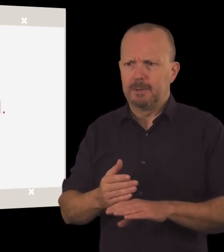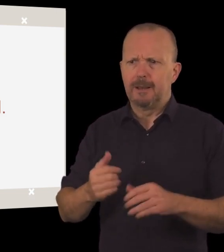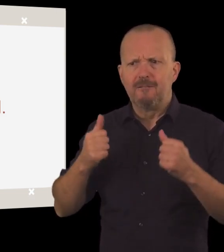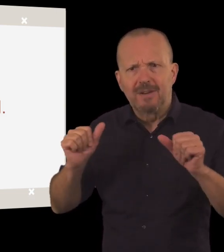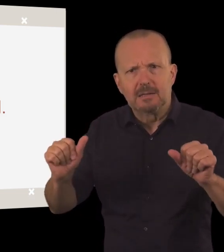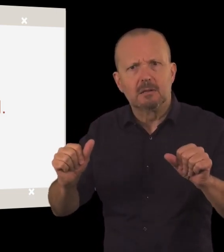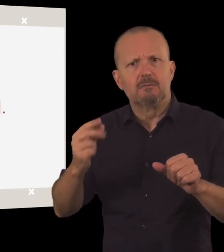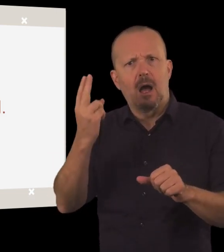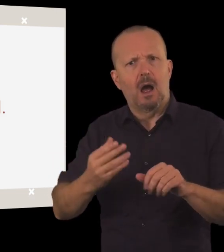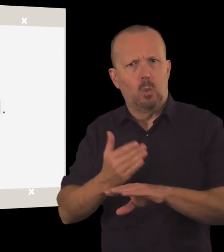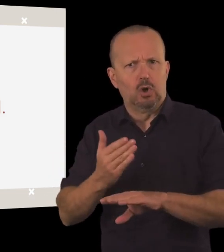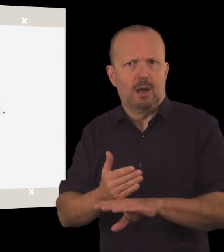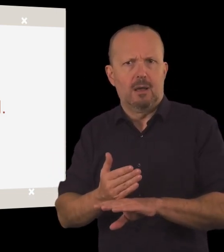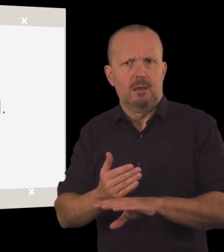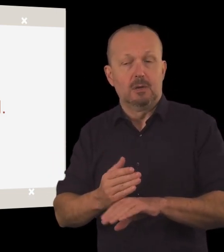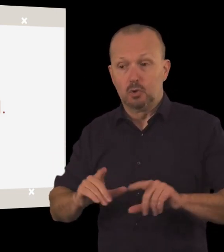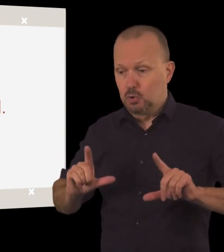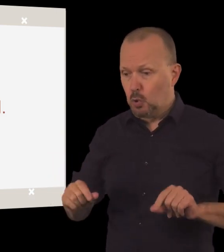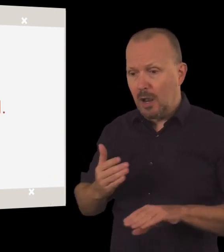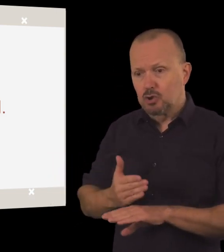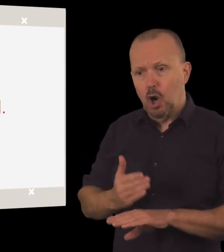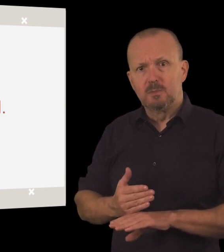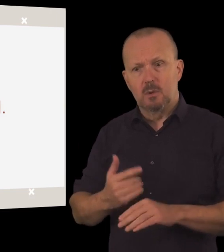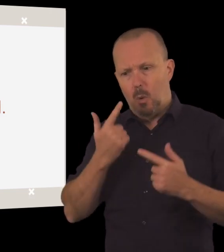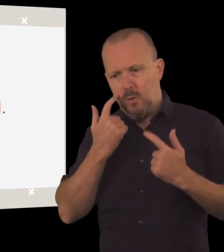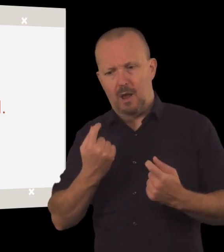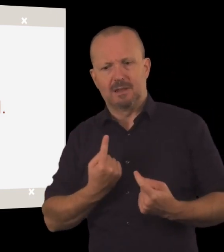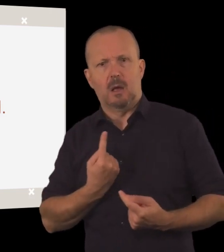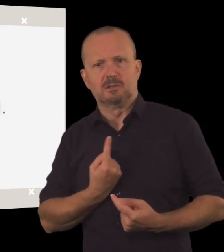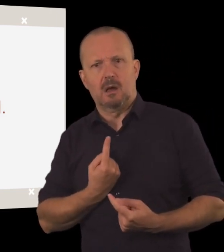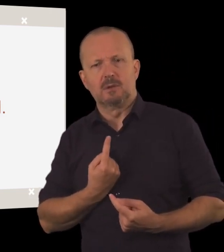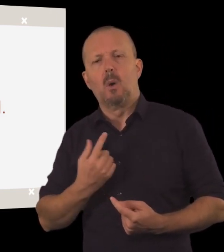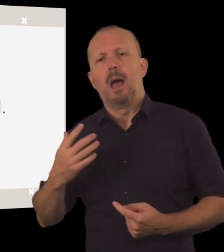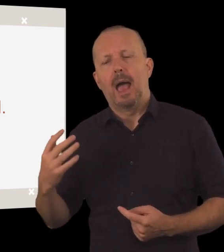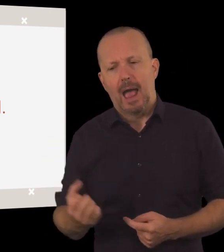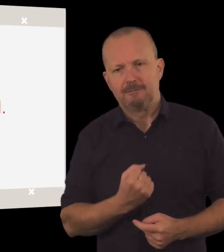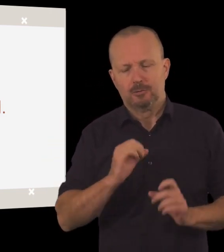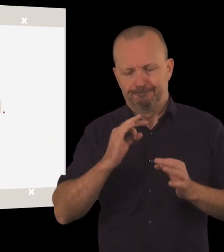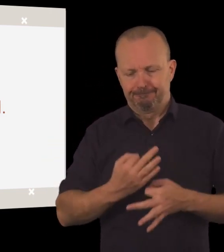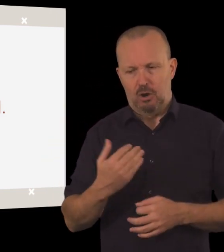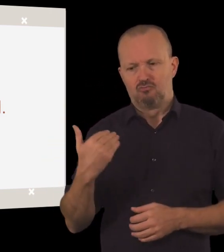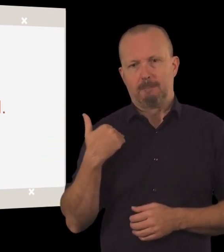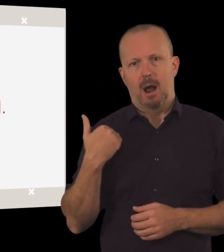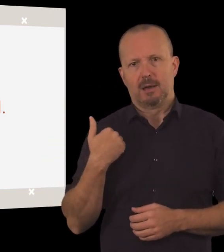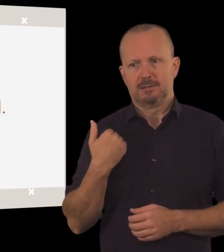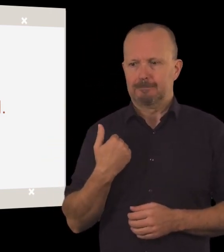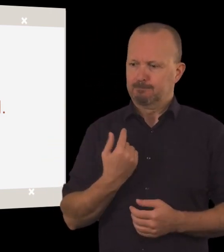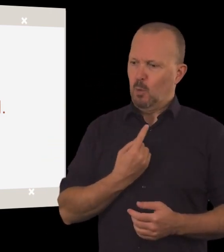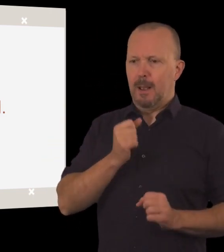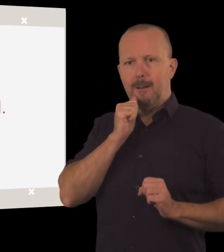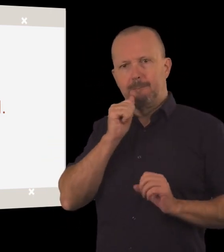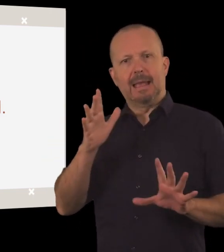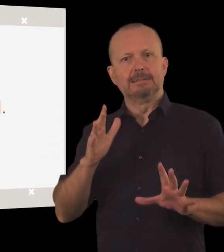with people we care about is a gift, and something we often forget. It's way easier to